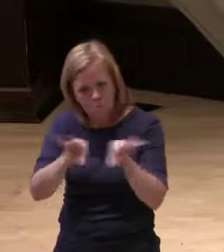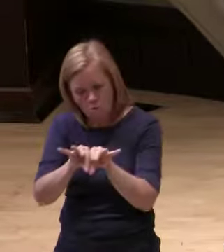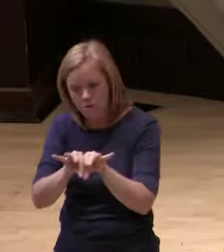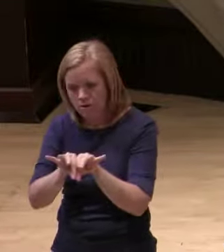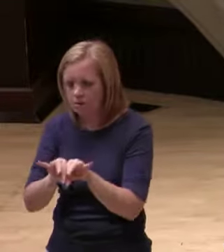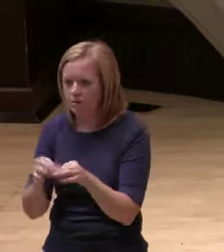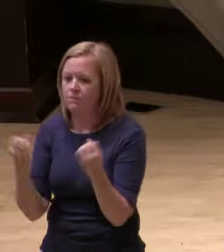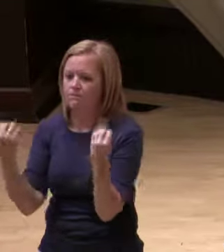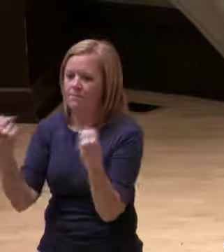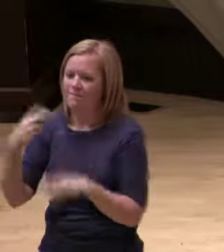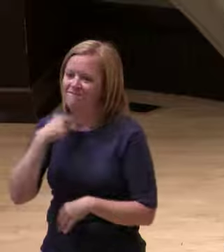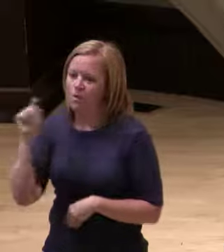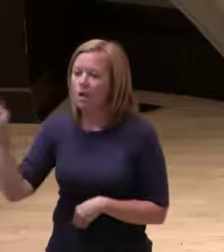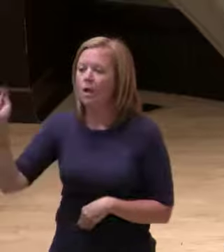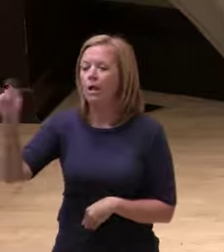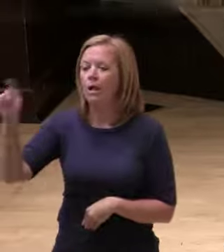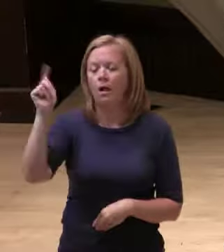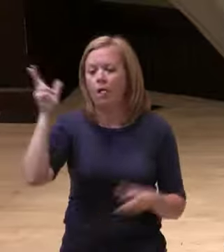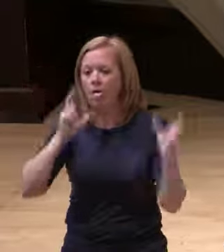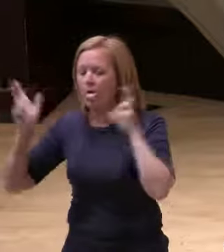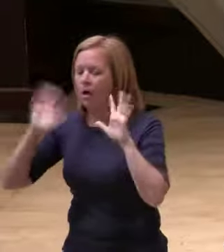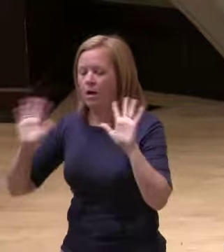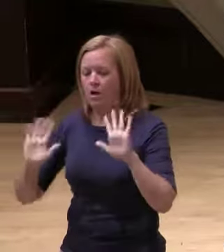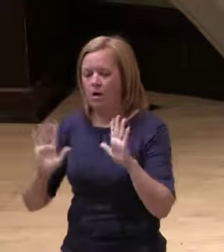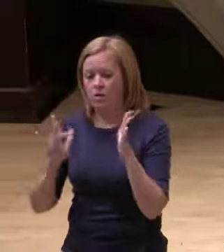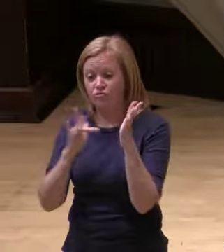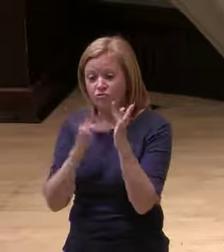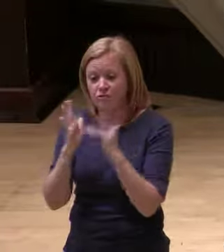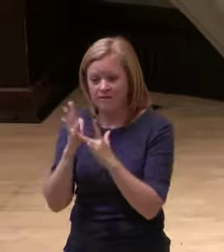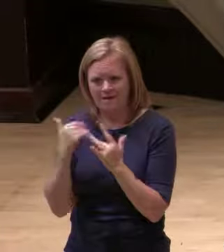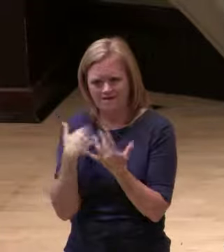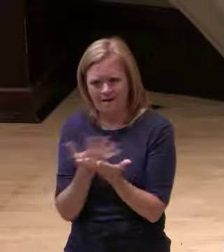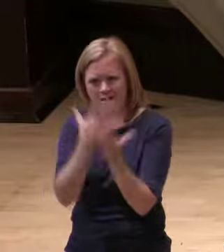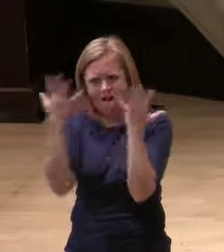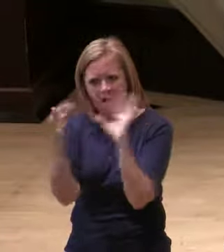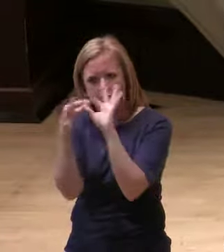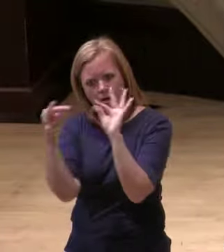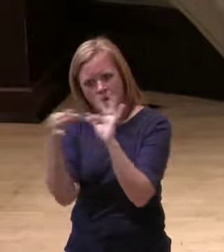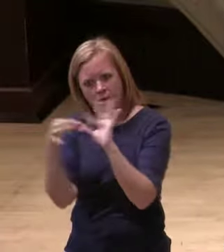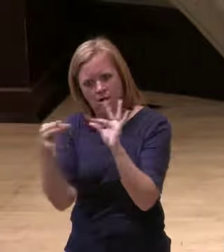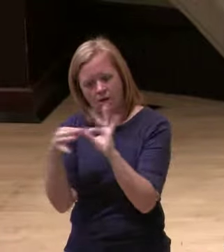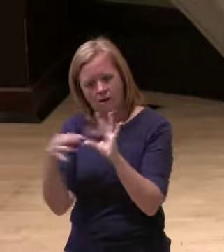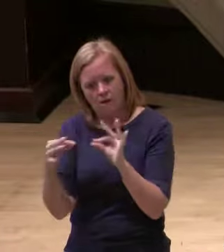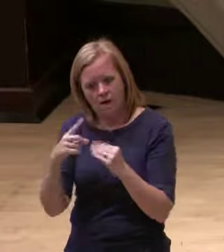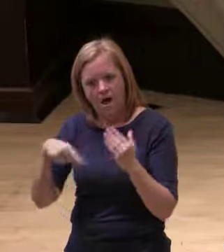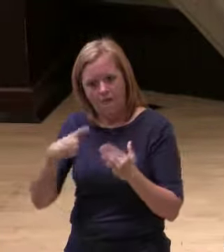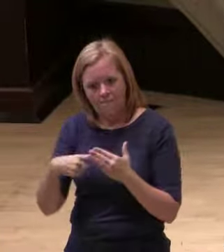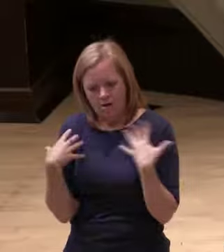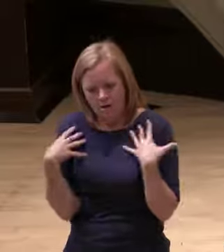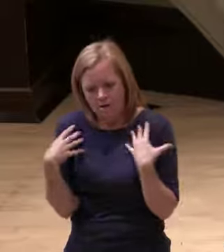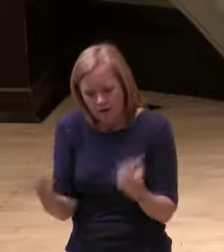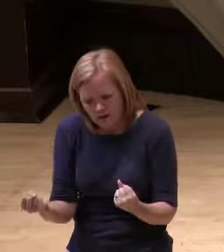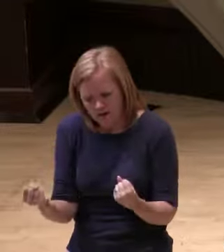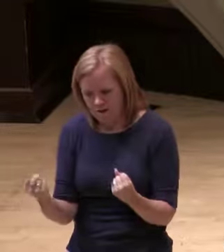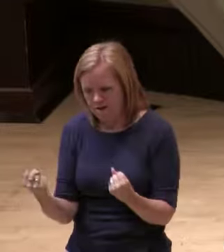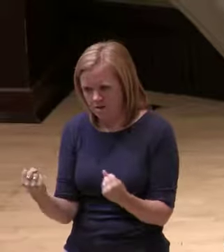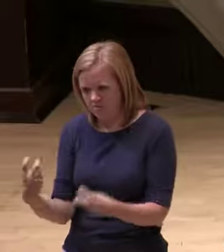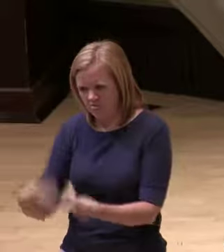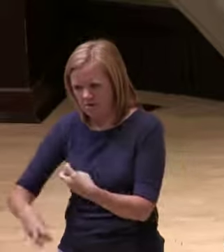many voices out there, but Jesus has a lot to say to us about healing our troubled